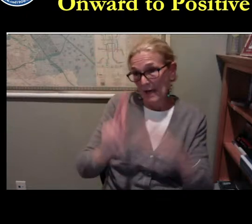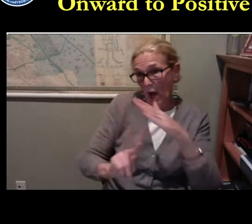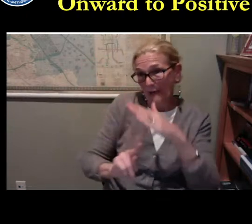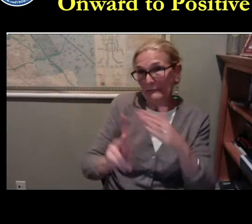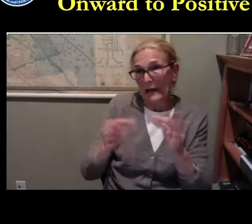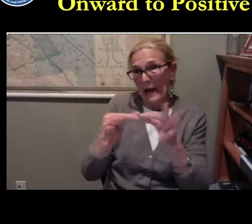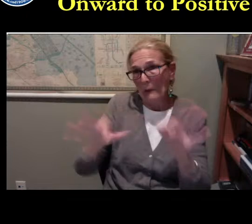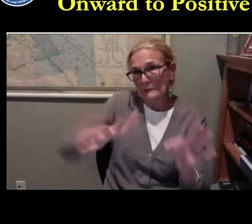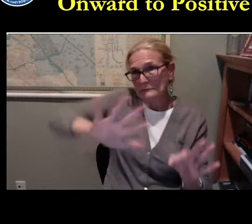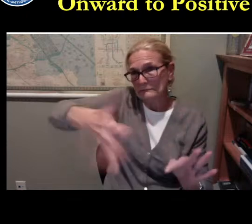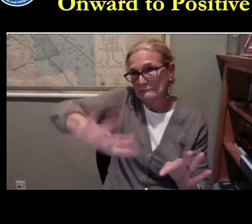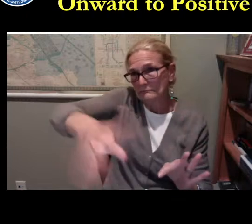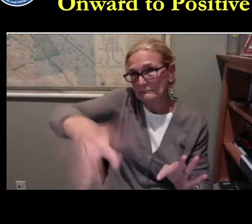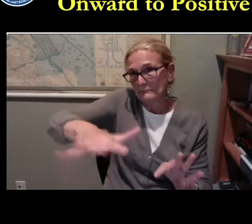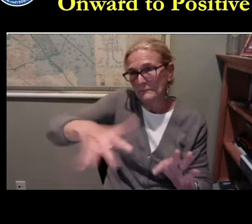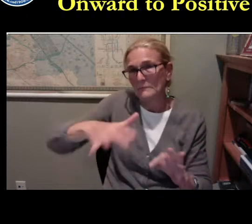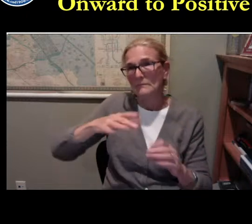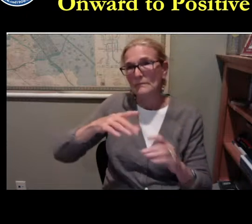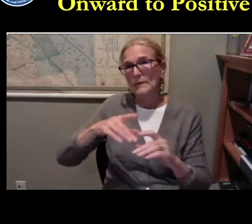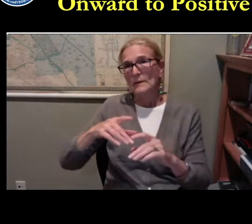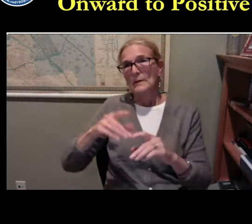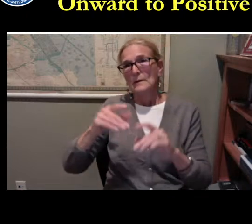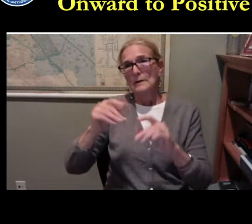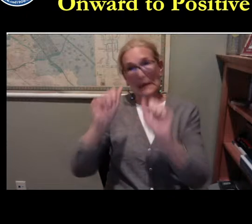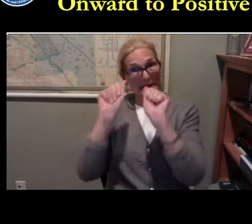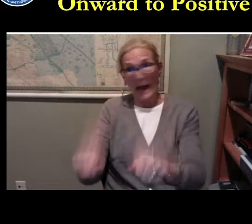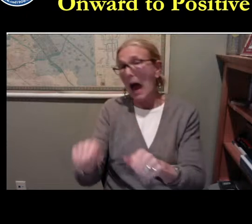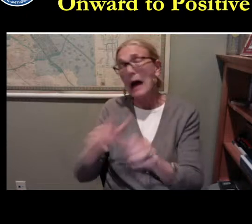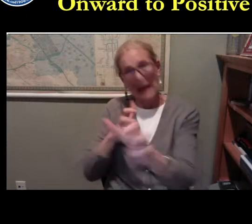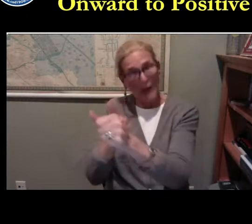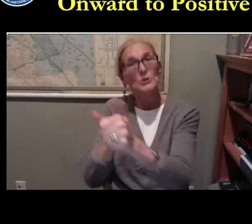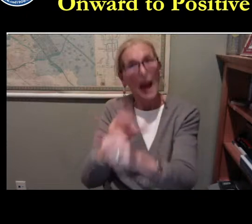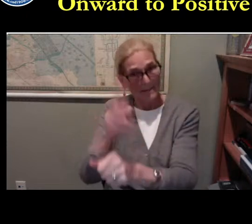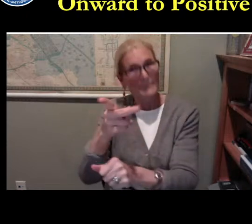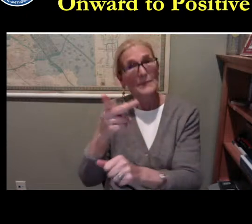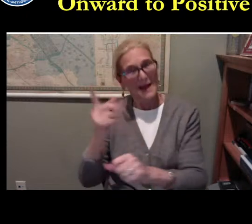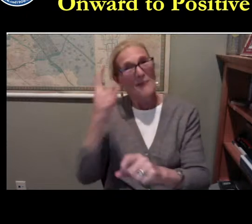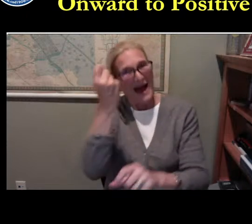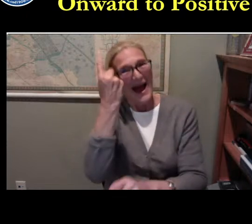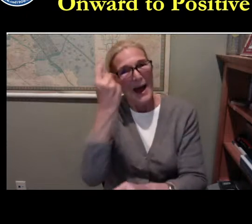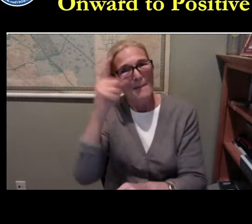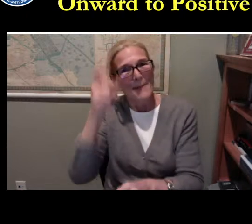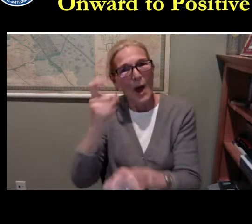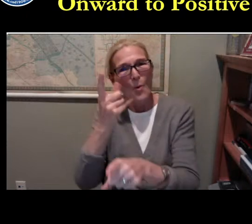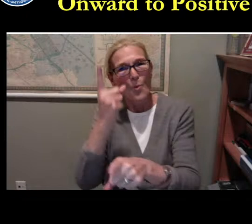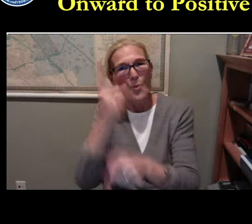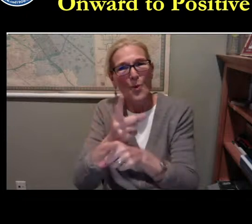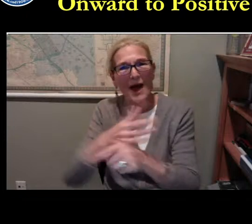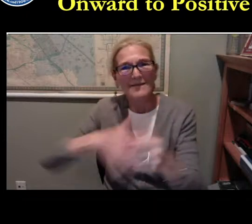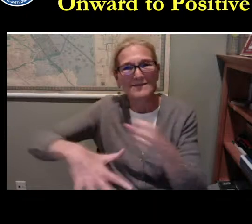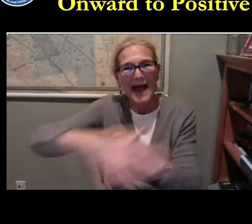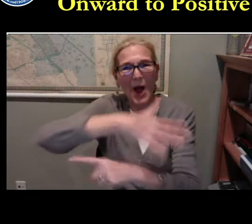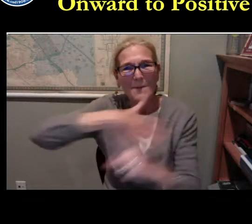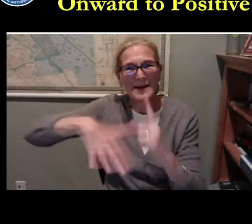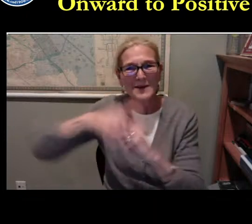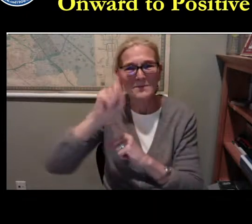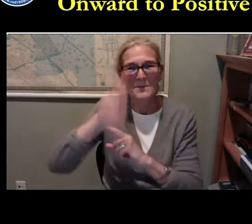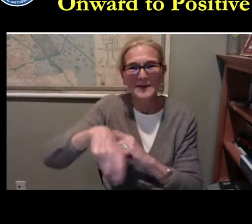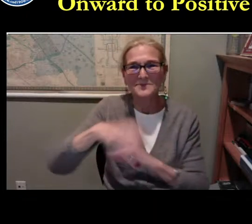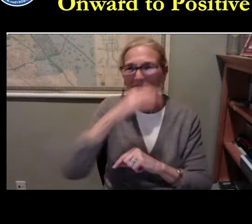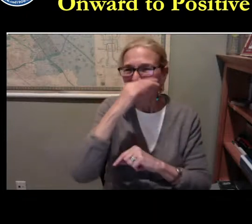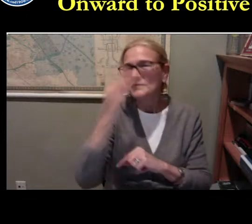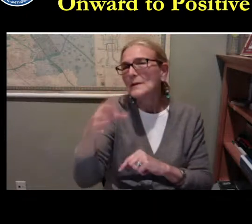And I know for sure that if a student who enters kindergarten with some shaky language foundations can catch